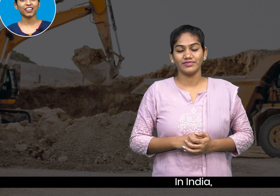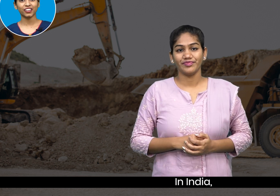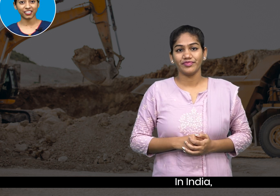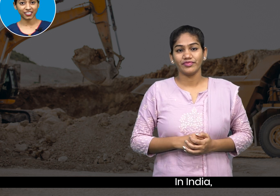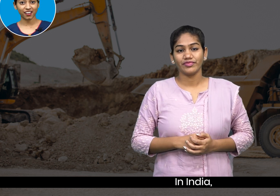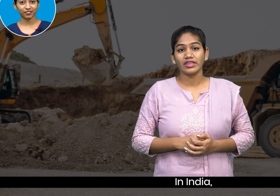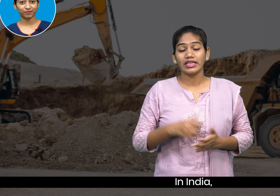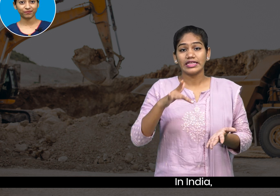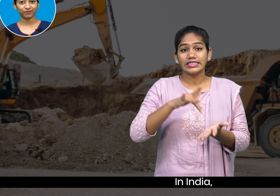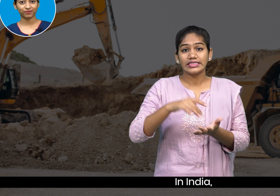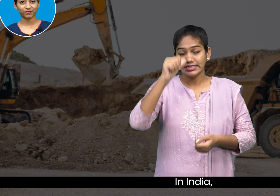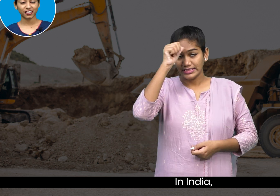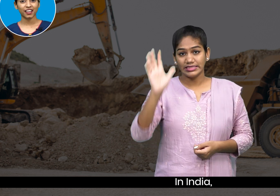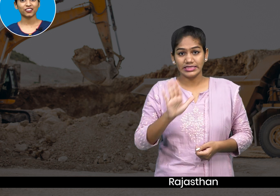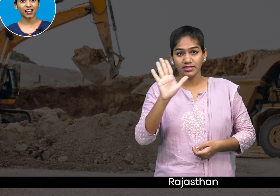In India,